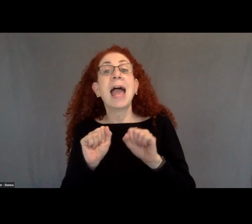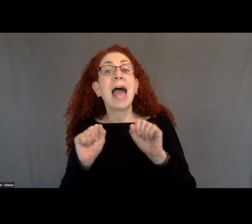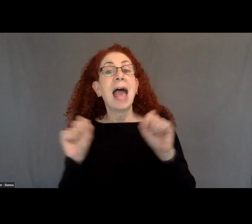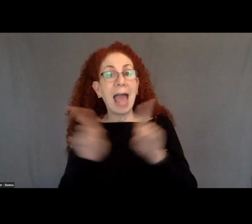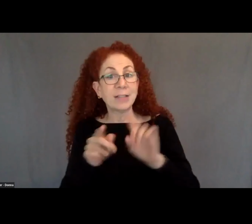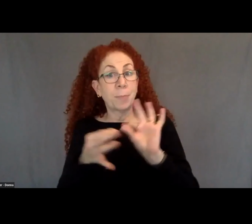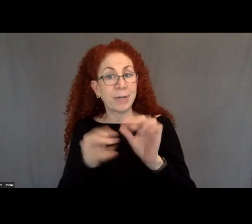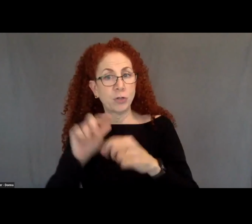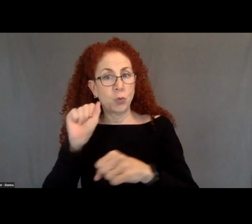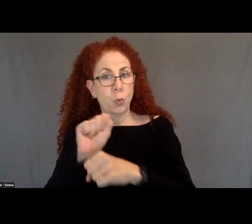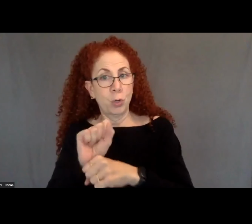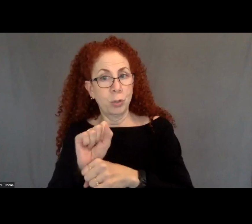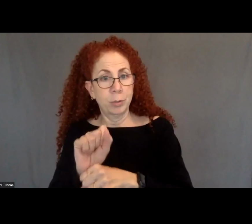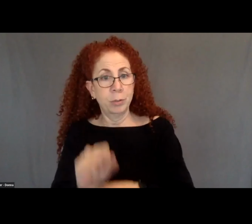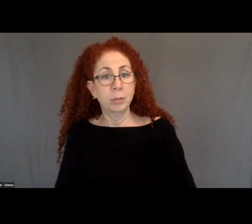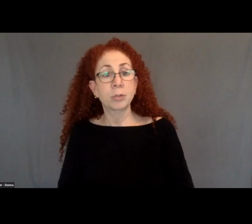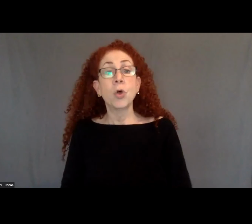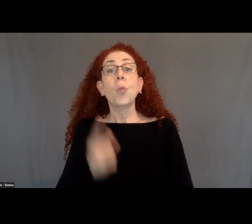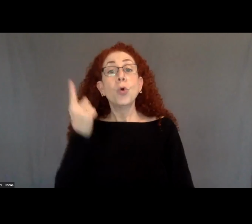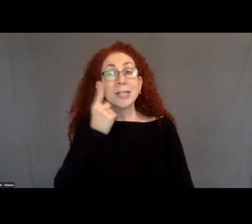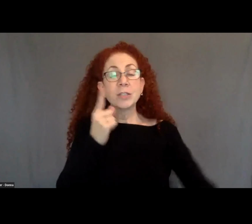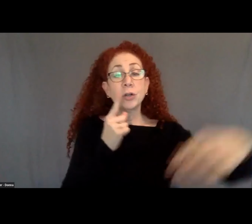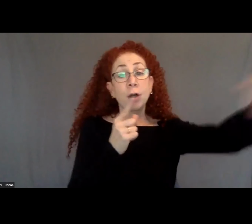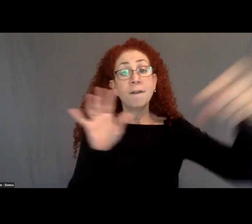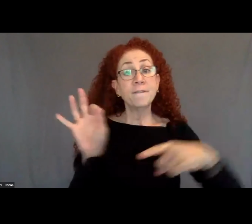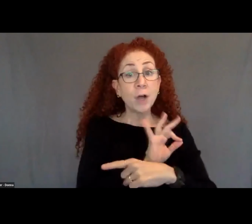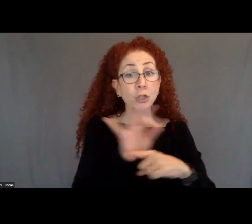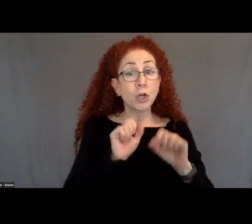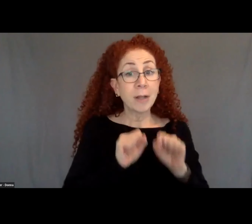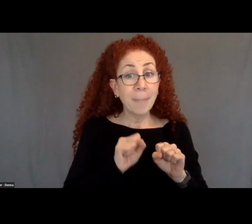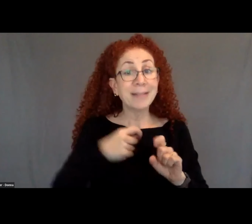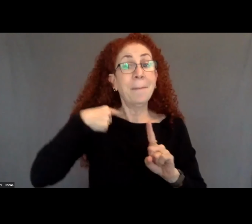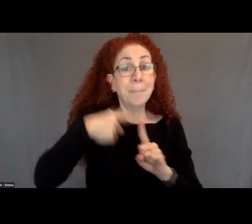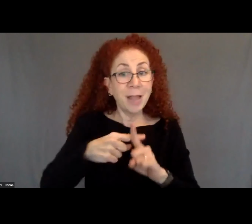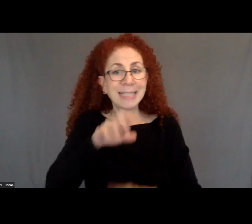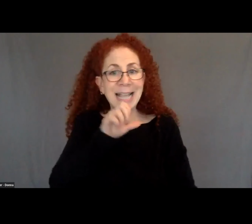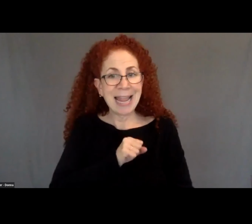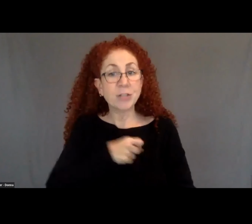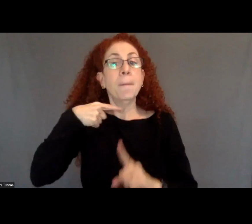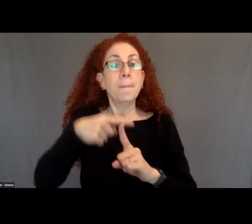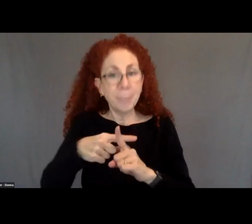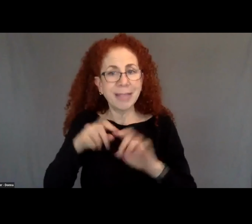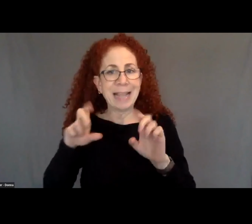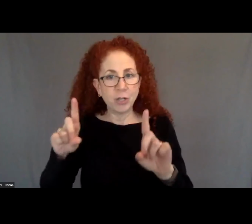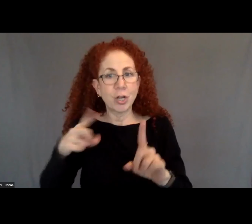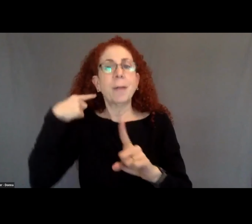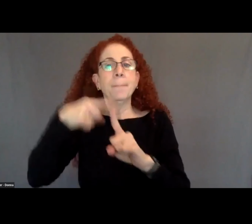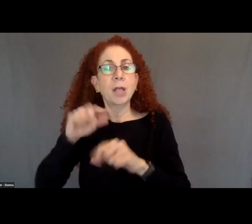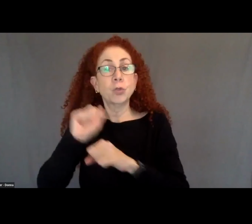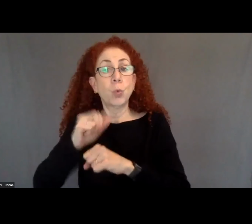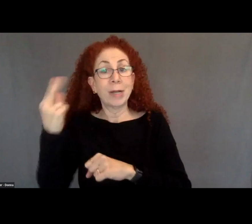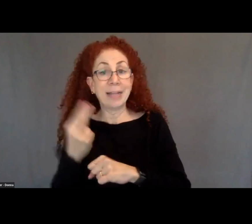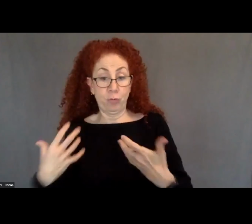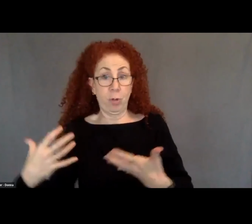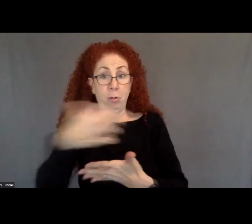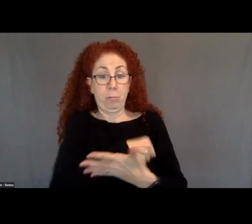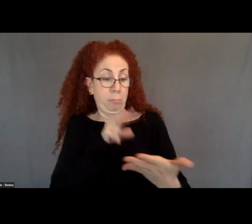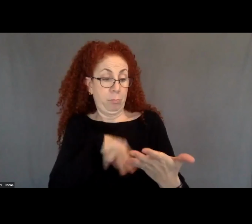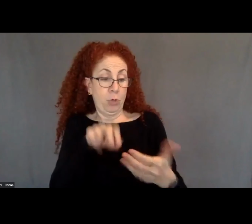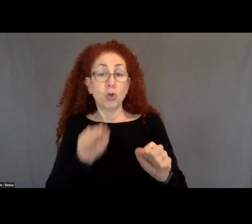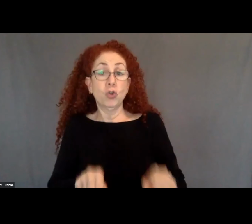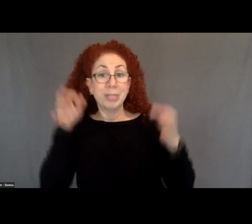So when a reviewer took into account functional capacity, as well as age, education, and work history, the reviewer could conclude that